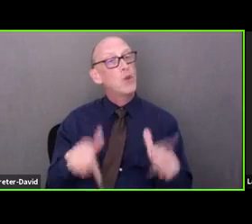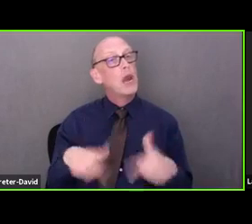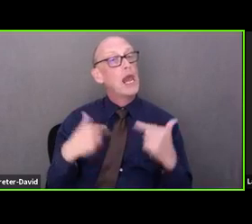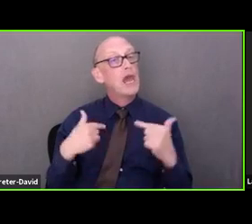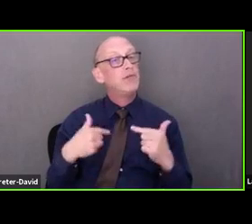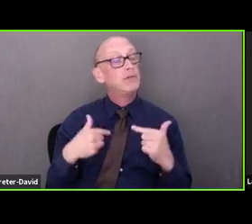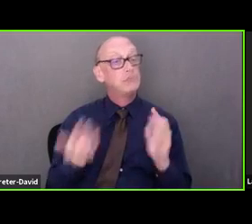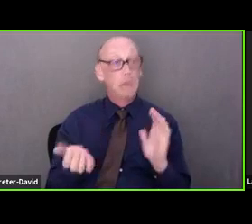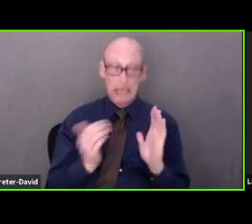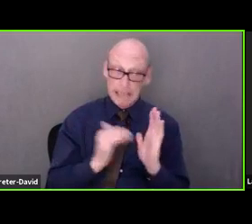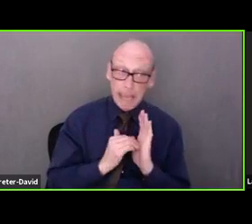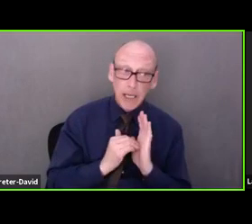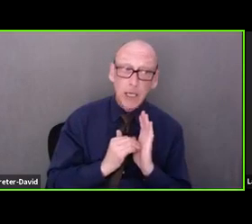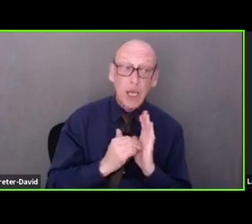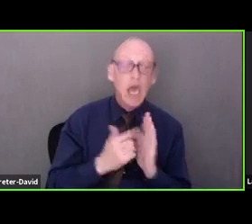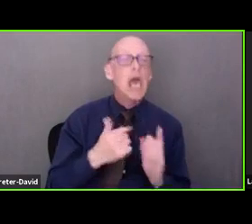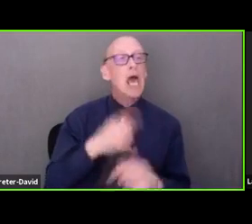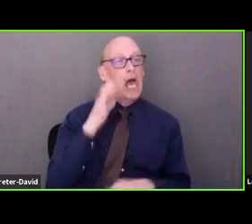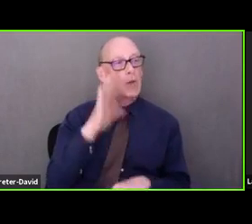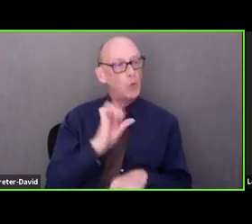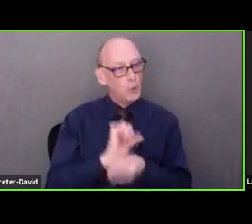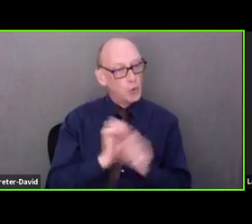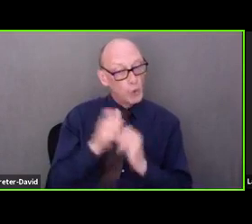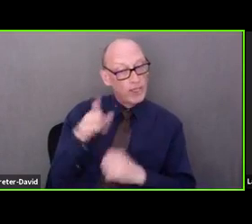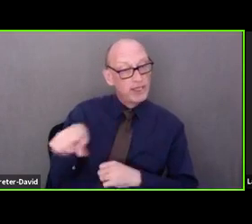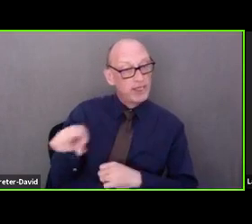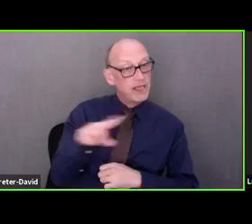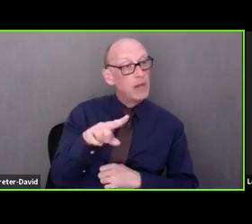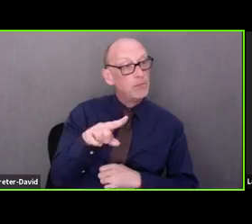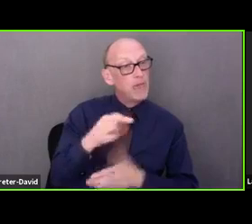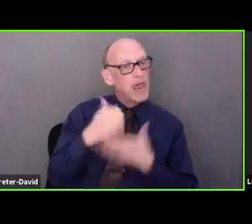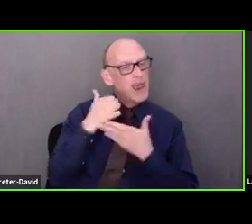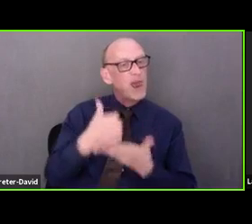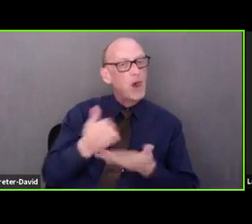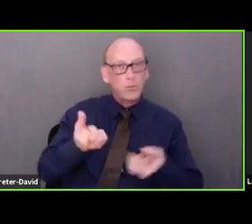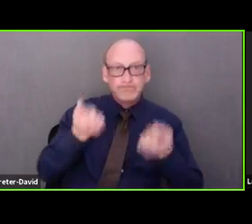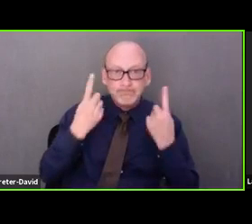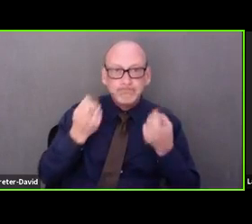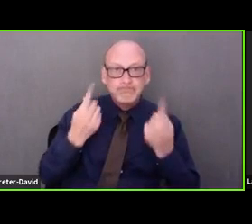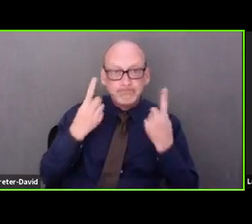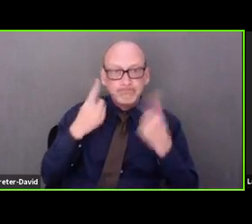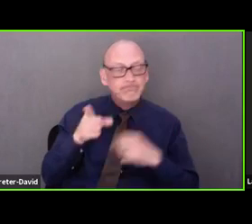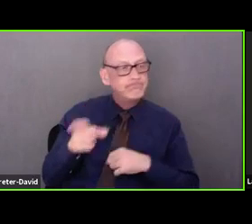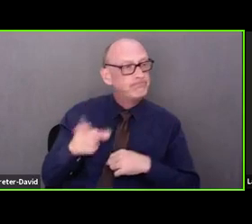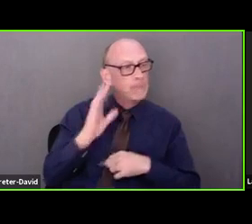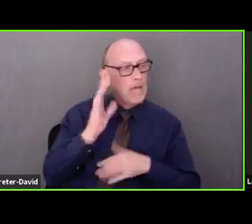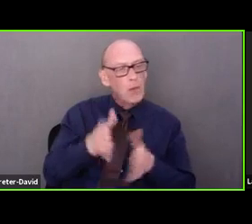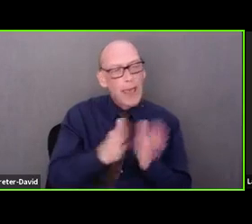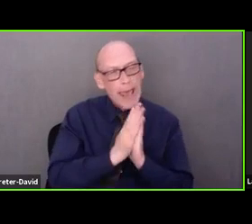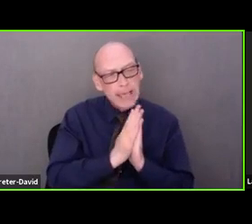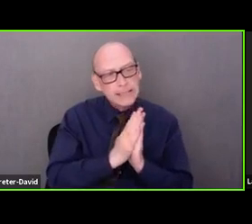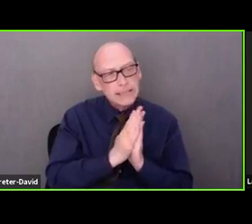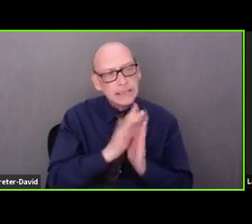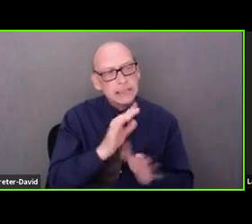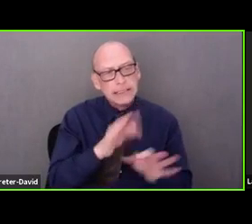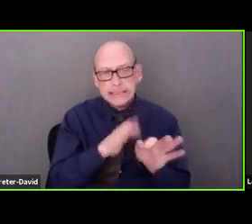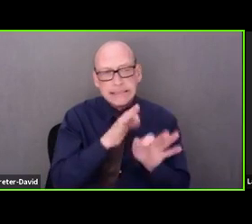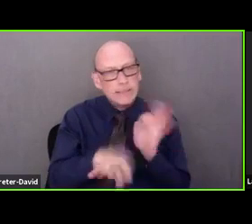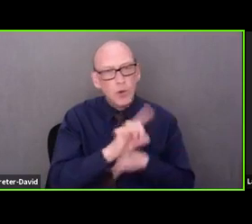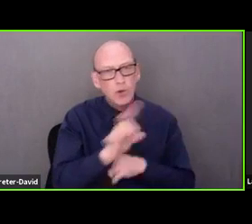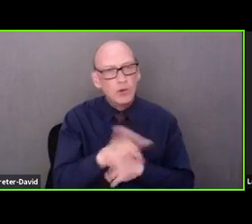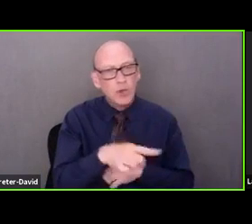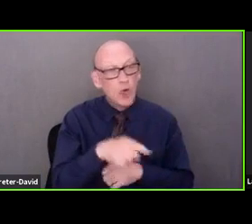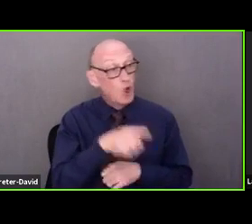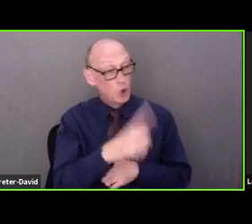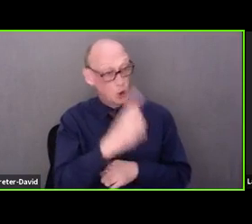once again, I'm going to be working with them to help them understand that. And I ask the question very simply, do you think you need